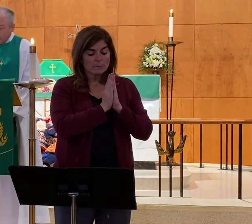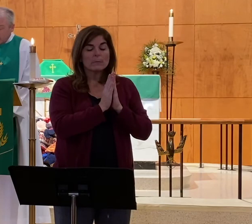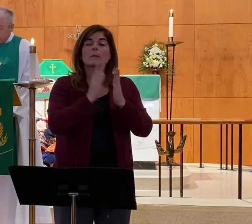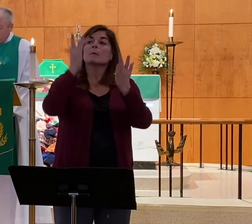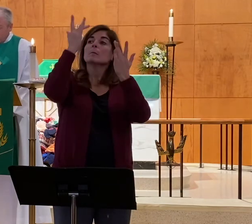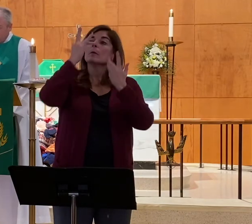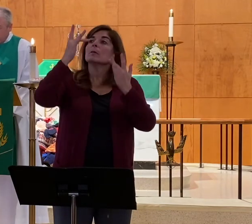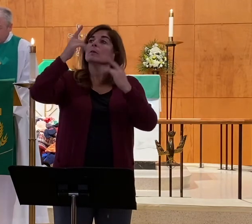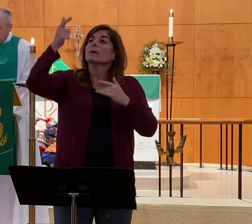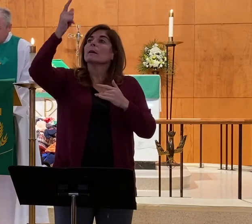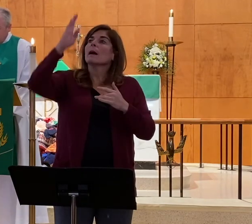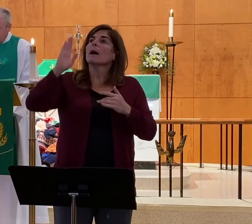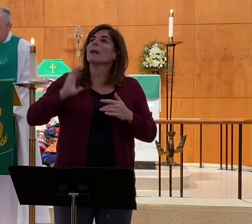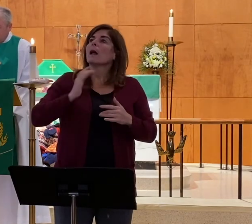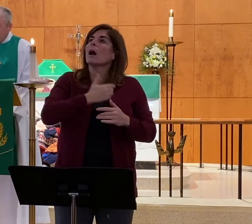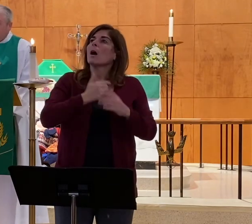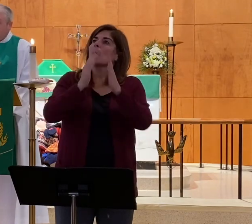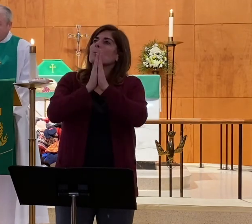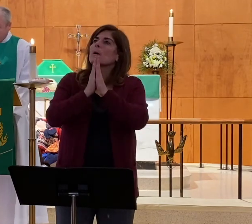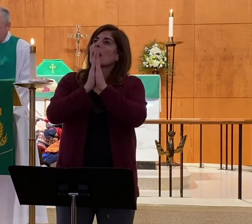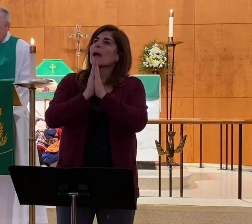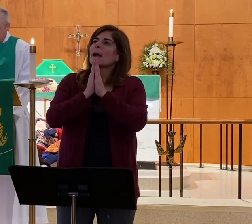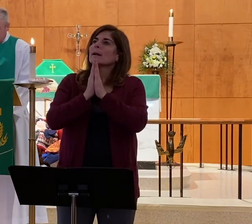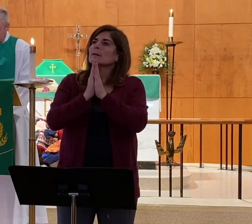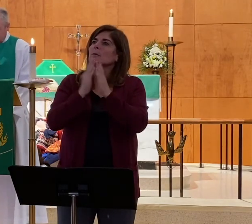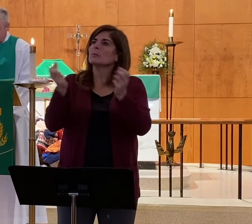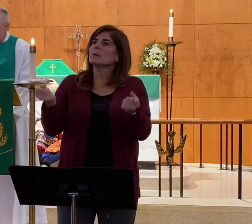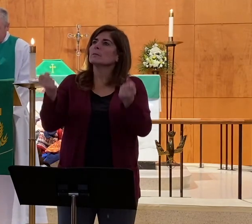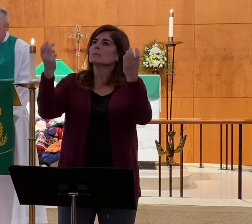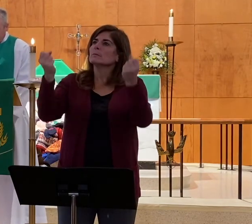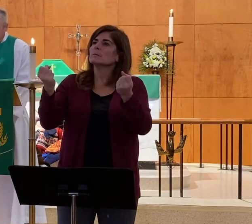merciful God, hear the prayers of your people, both spoken and silent,